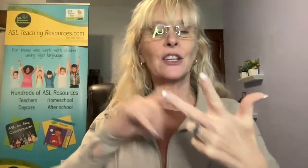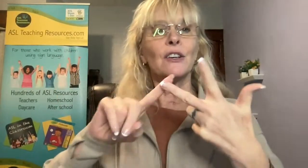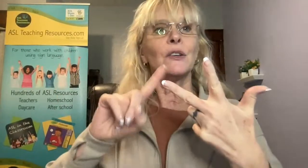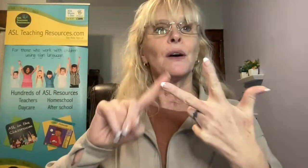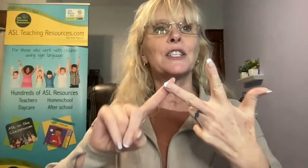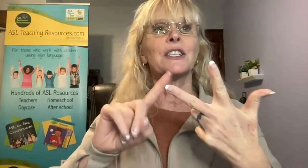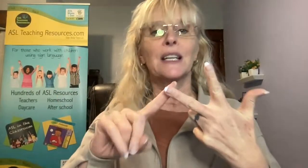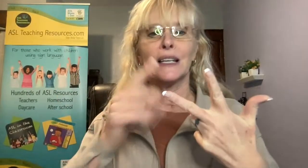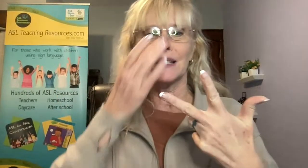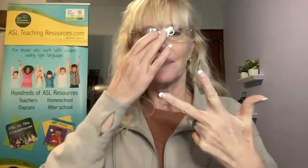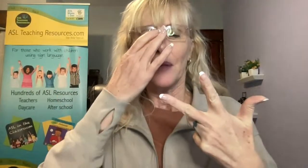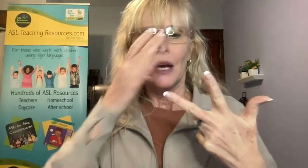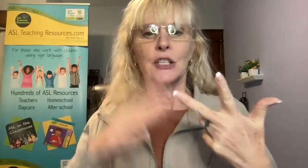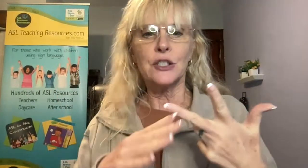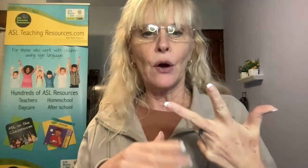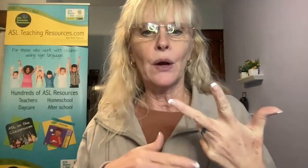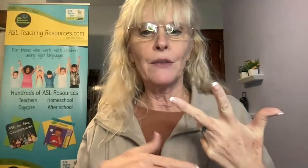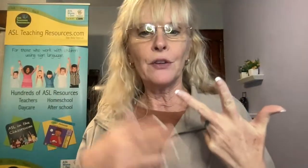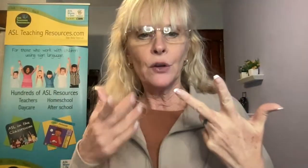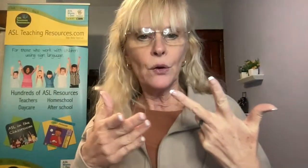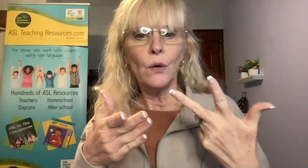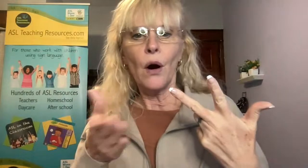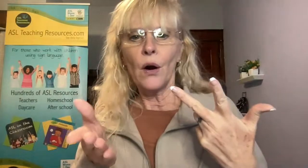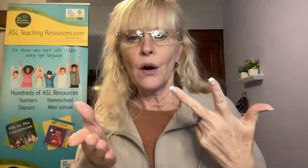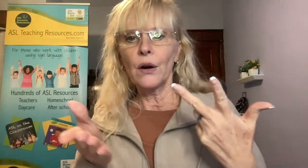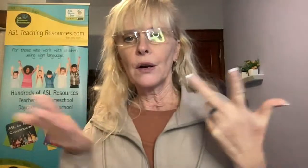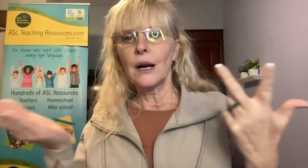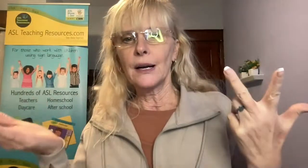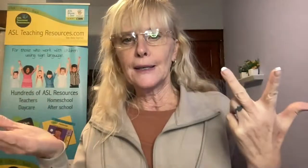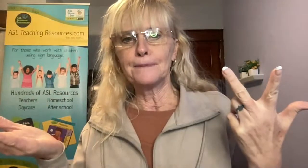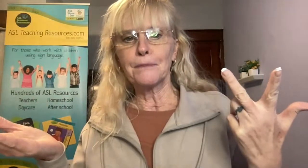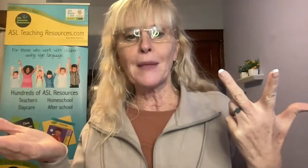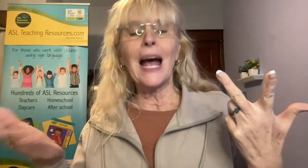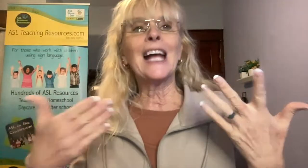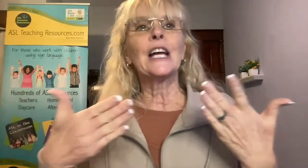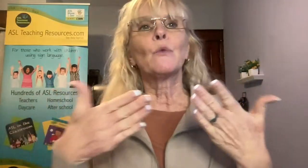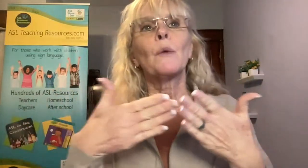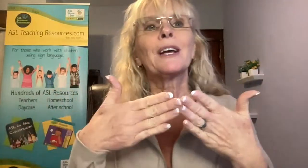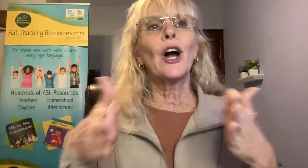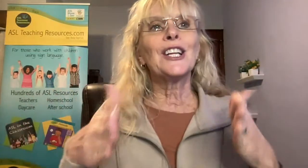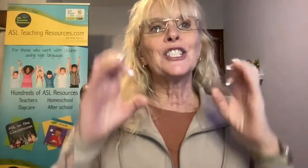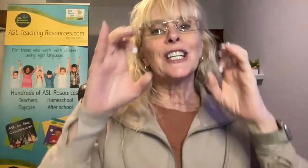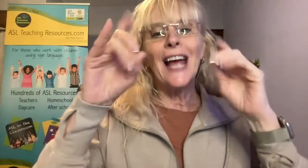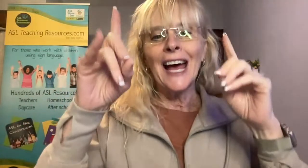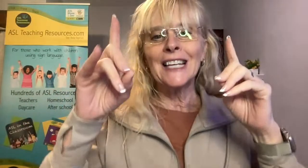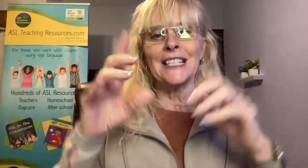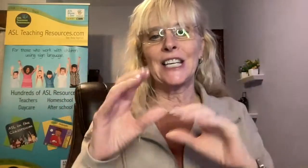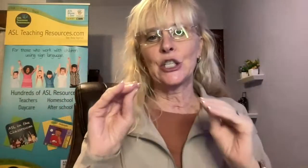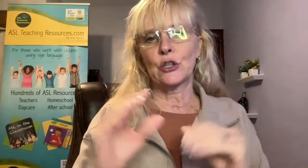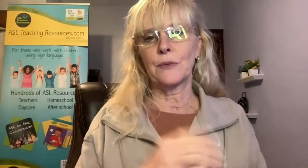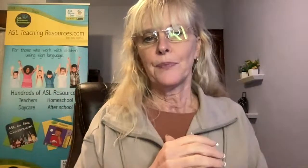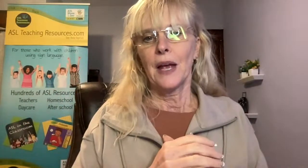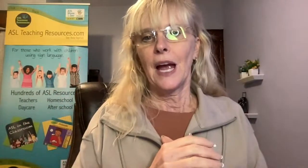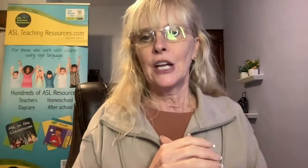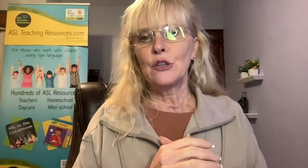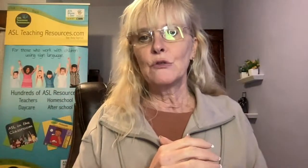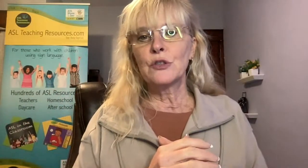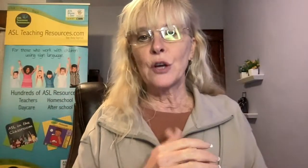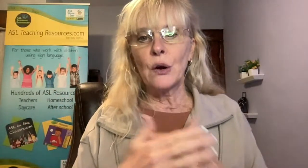third question is, so if you are what we call a gen ed teacher, and you